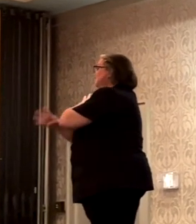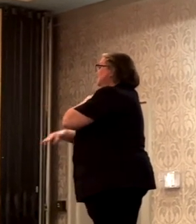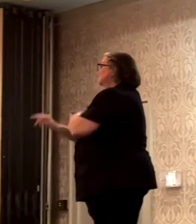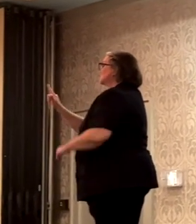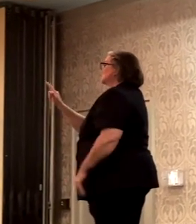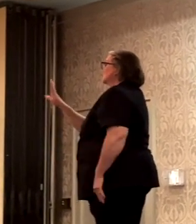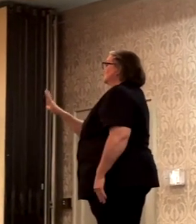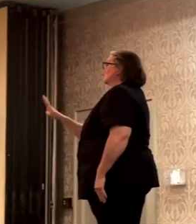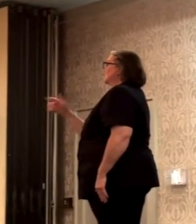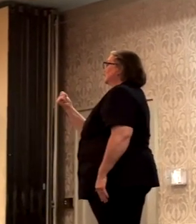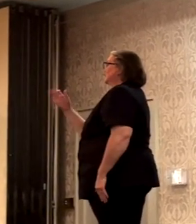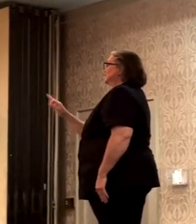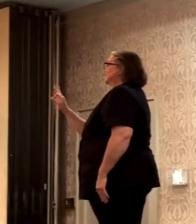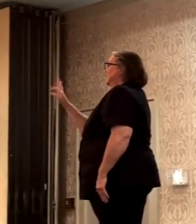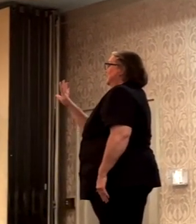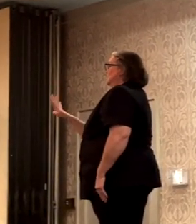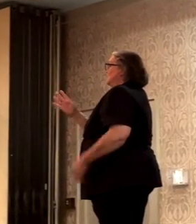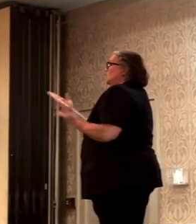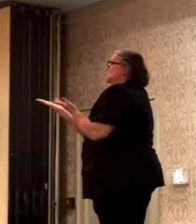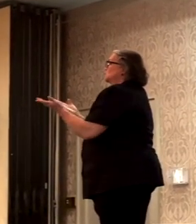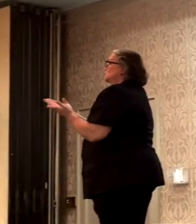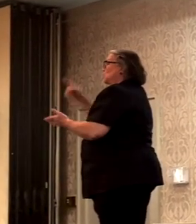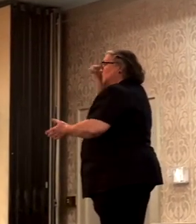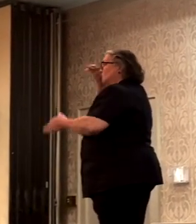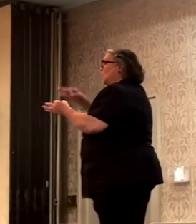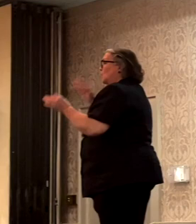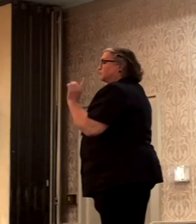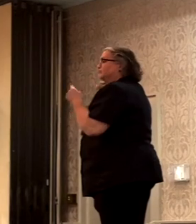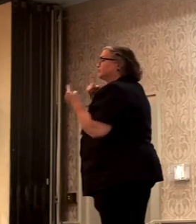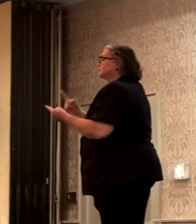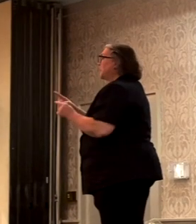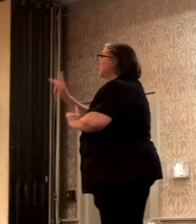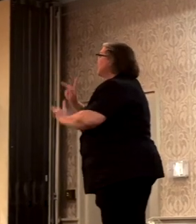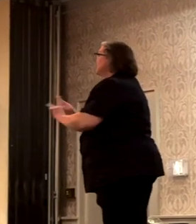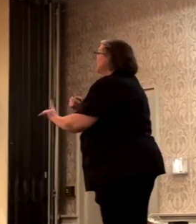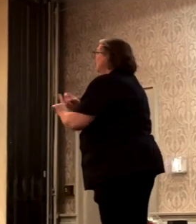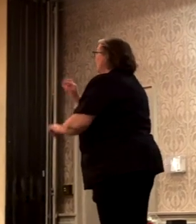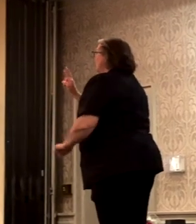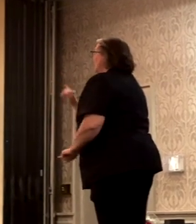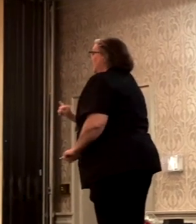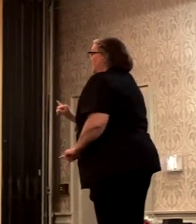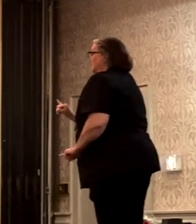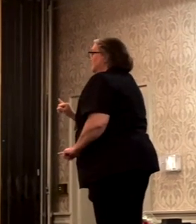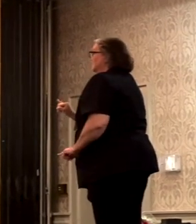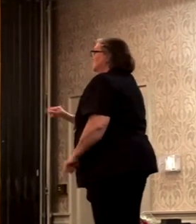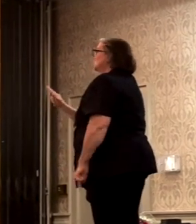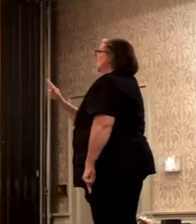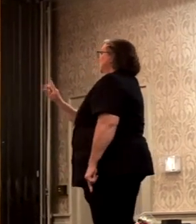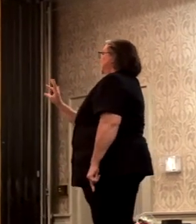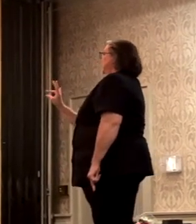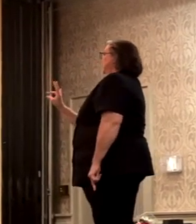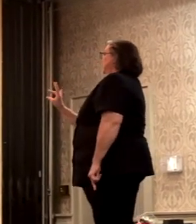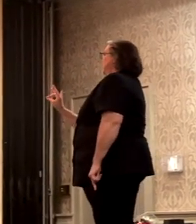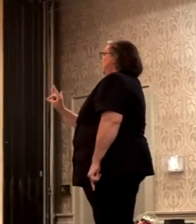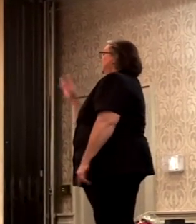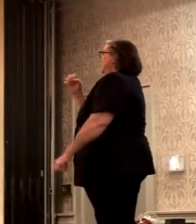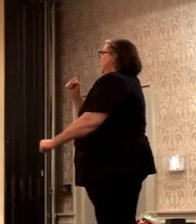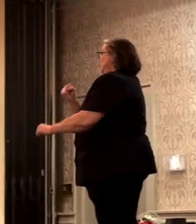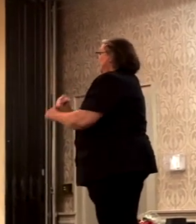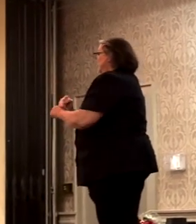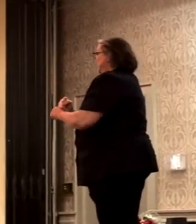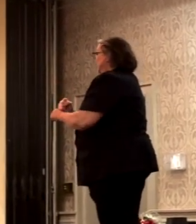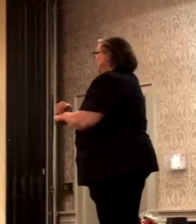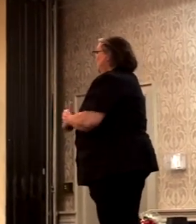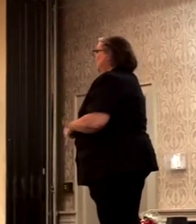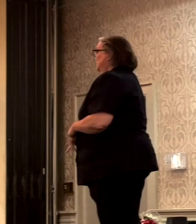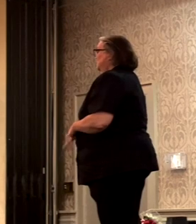24th, 1994, and has served the court and the people of Rhode Island for 28 years,